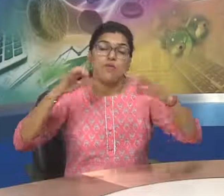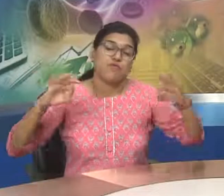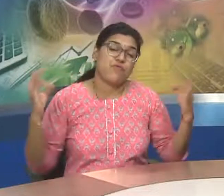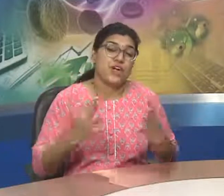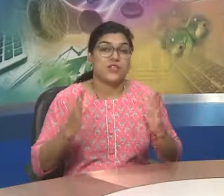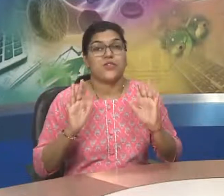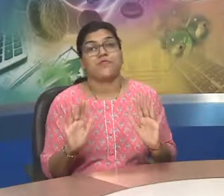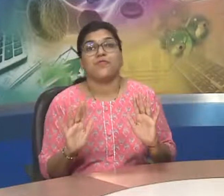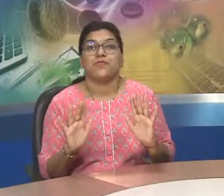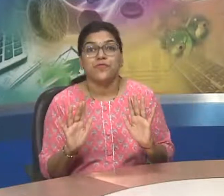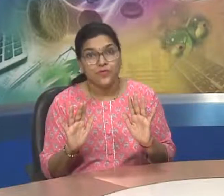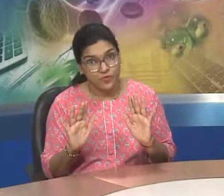liquid form